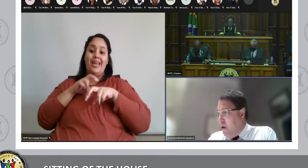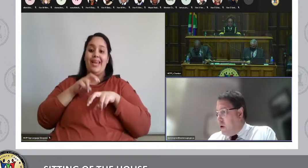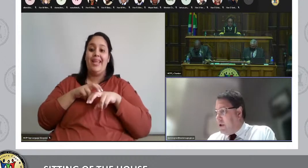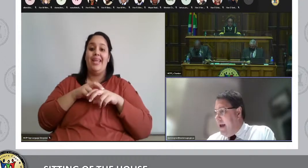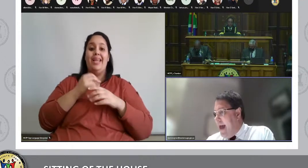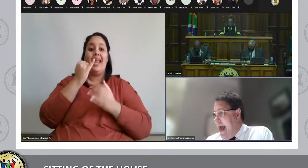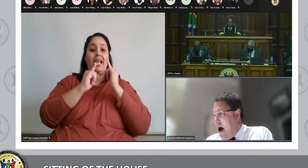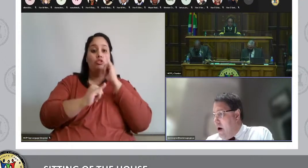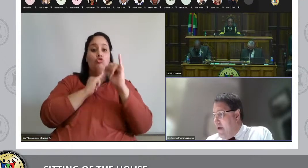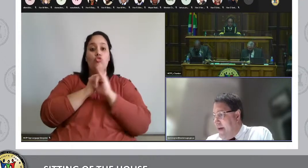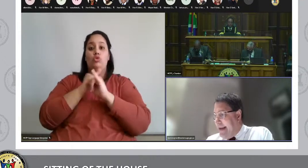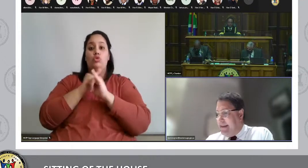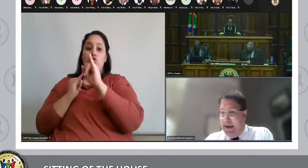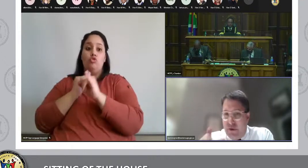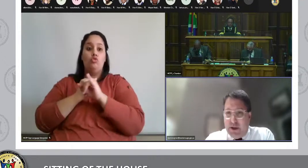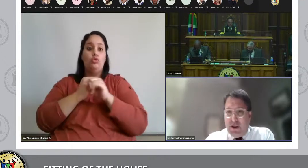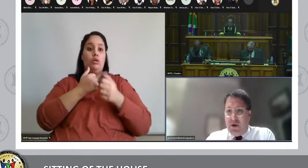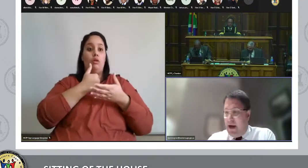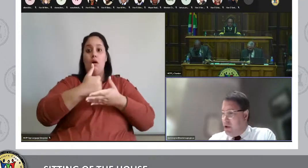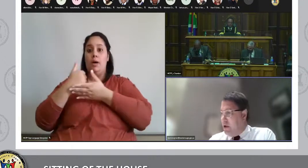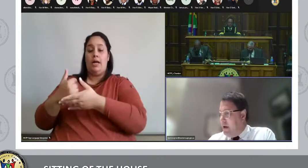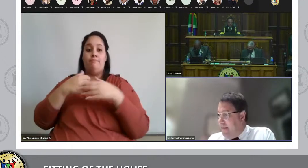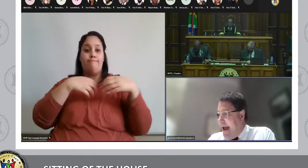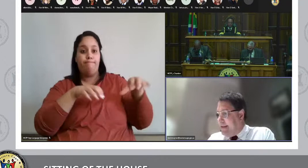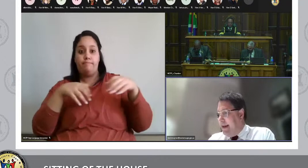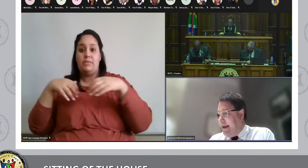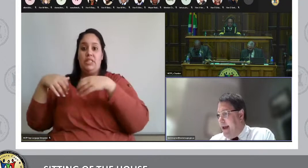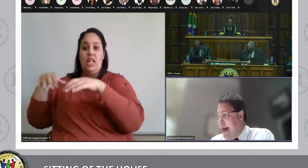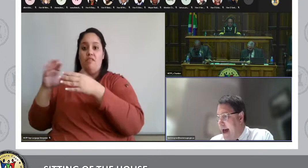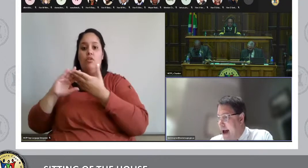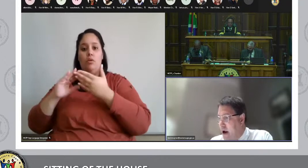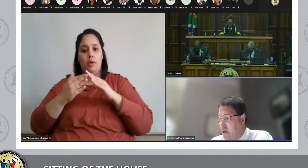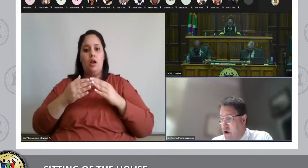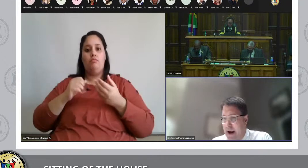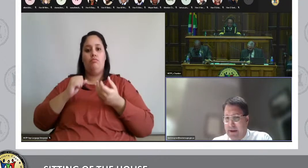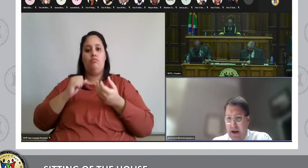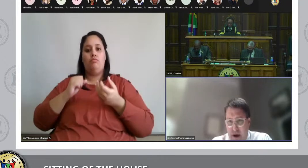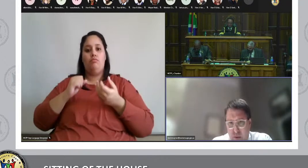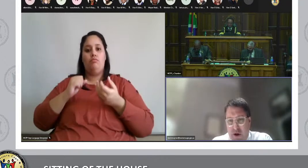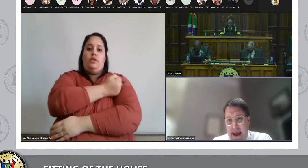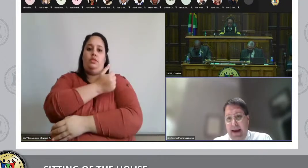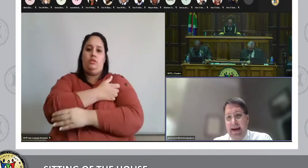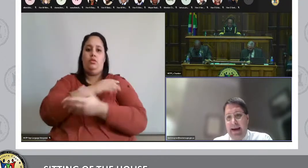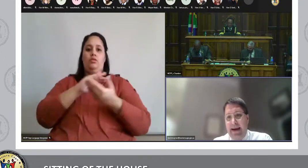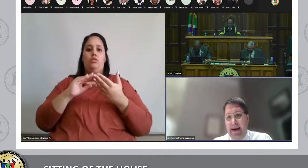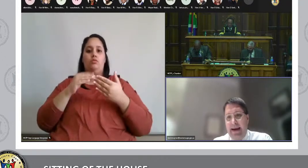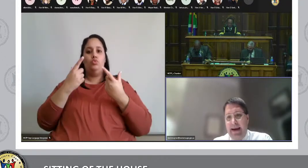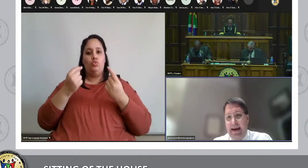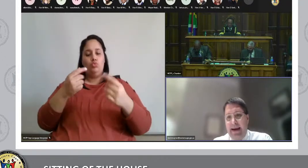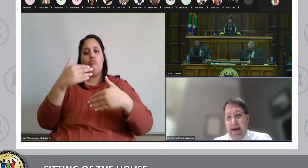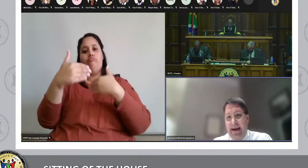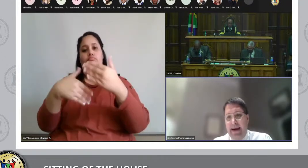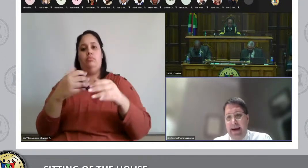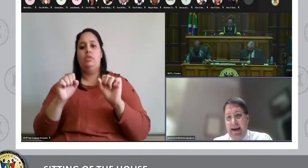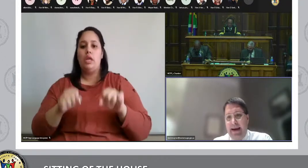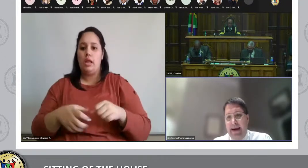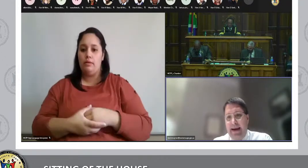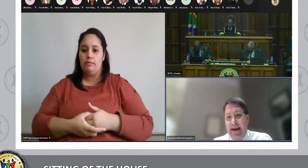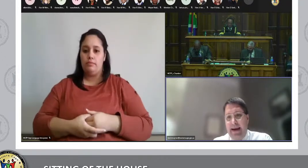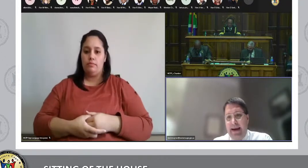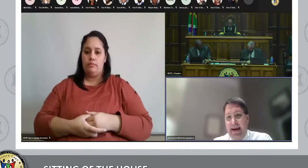to support our vaccine registration and vaccine rollout, which then